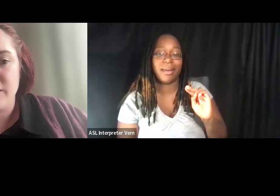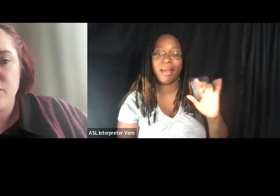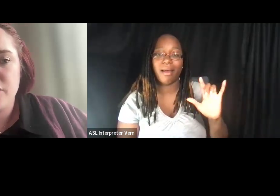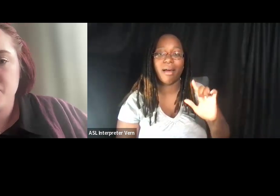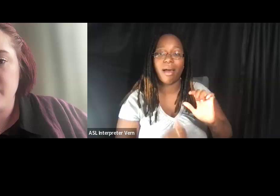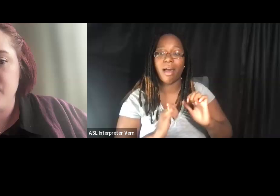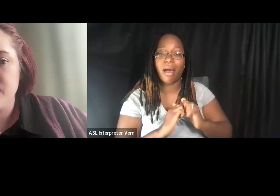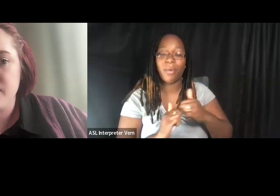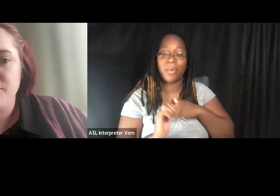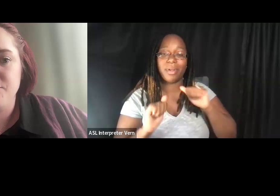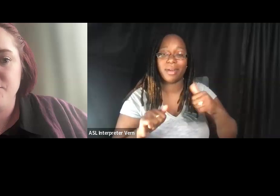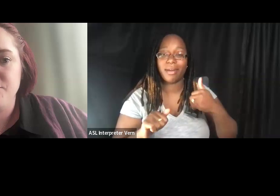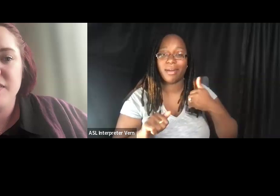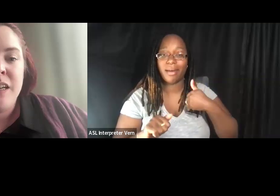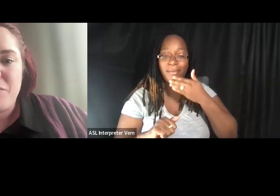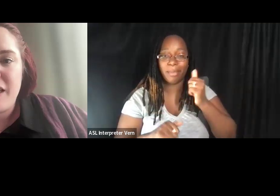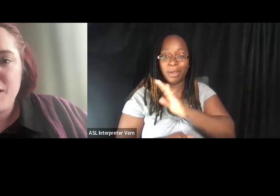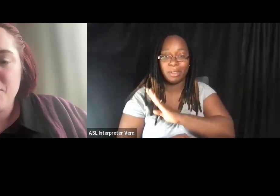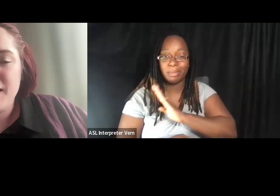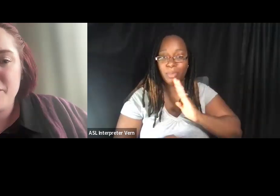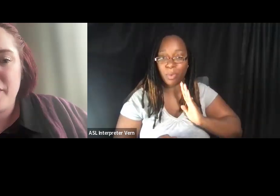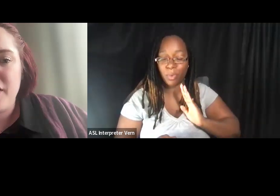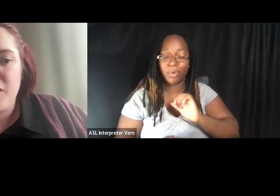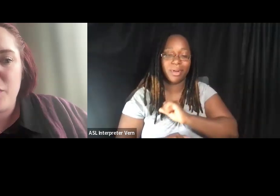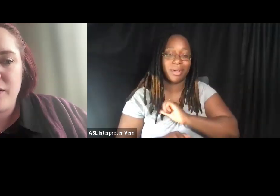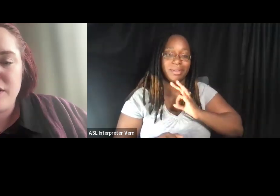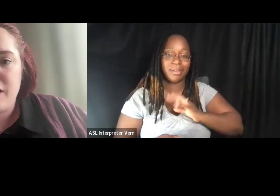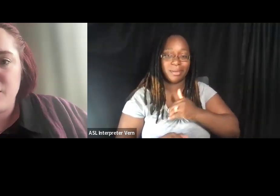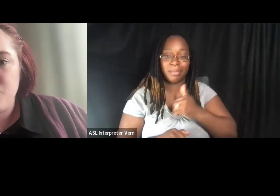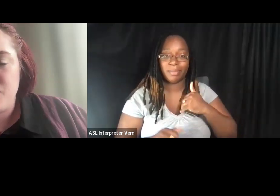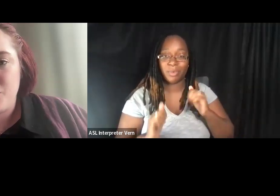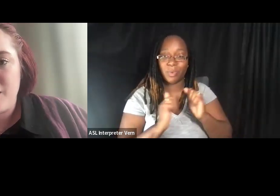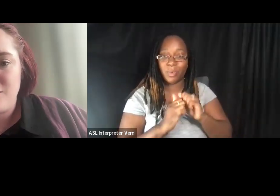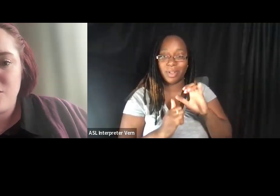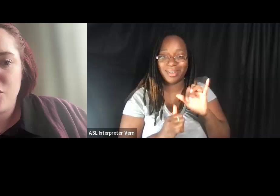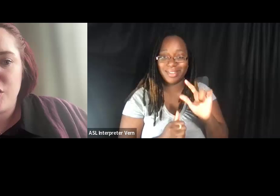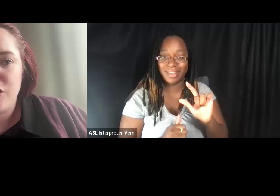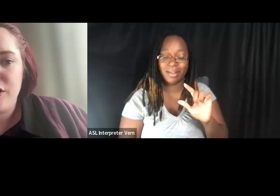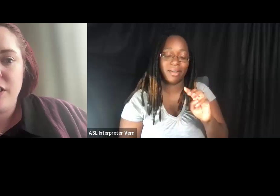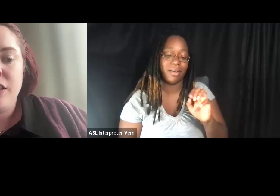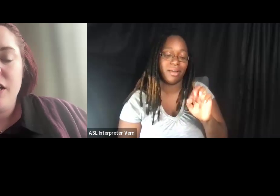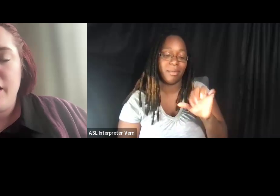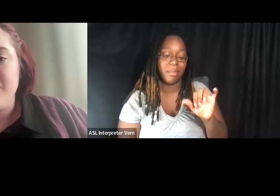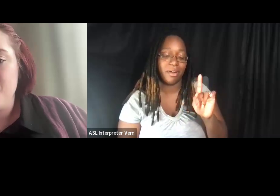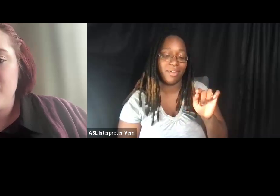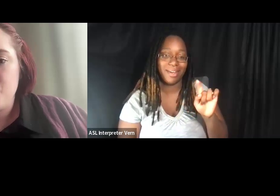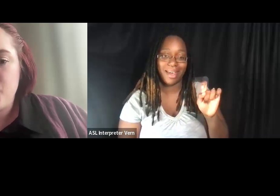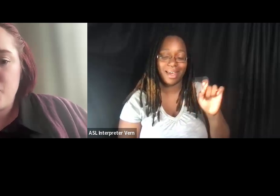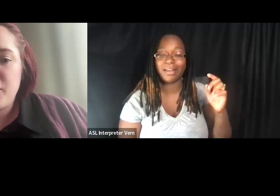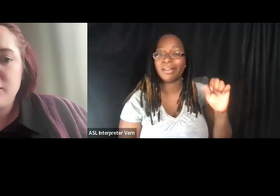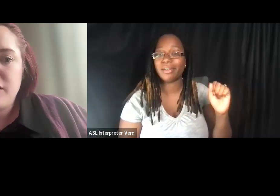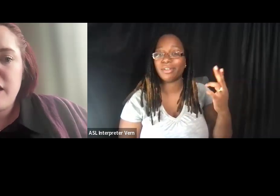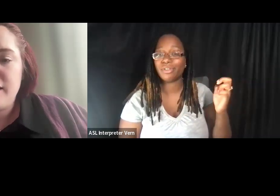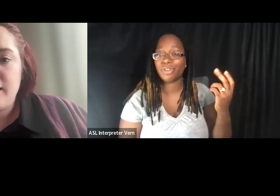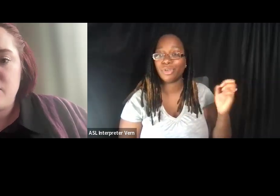staff relationships in your CIL. My name is Mary Kate Wells, and I use the pronouns she, her. I am the